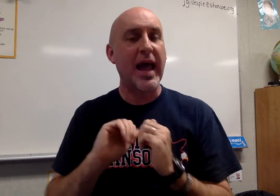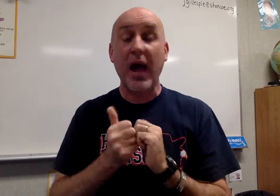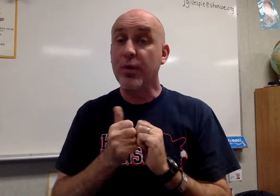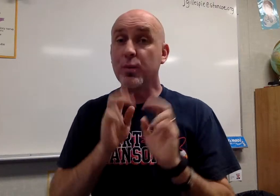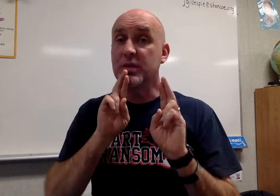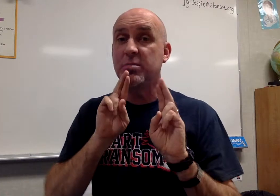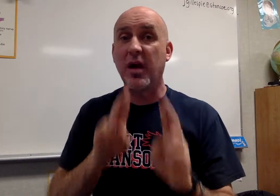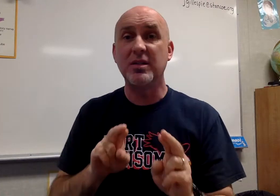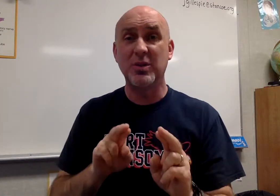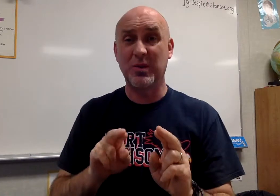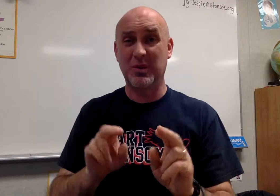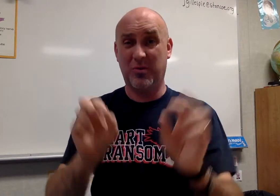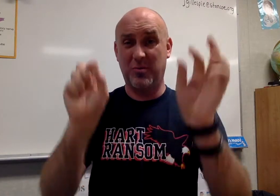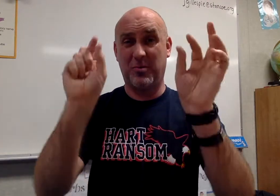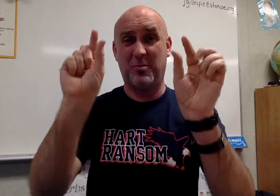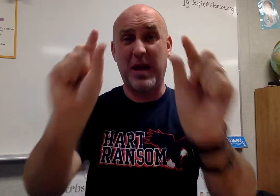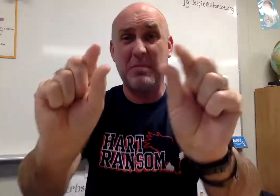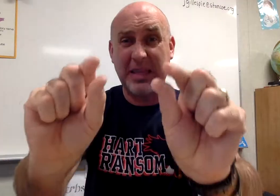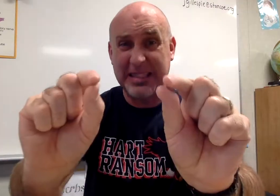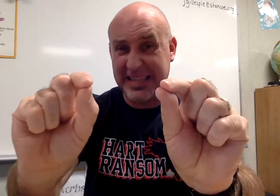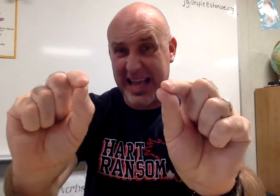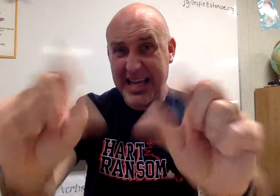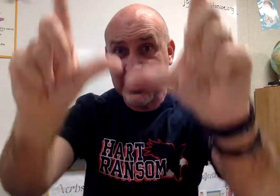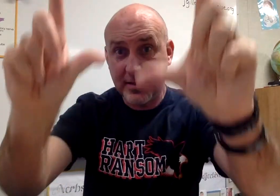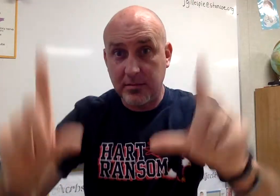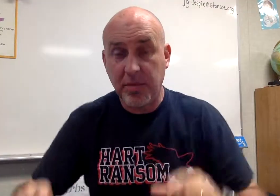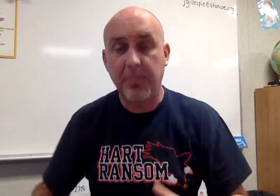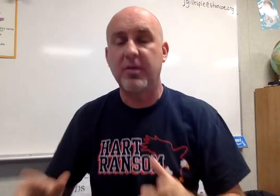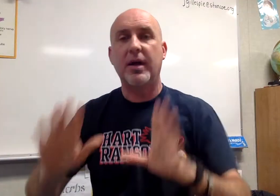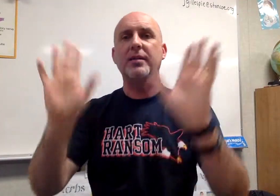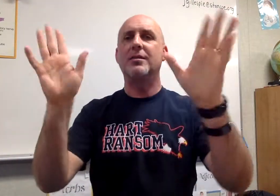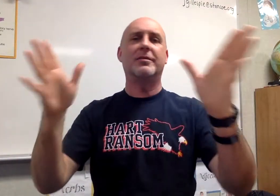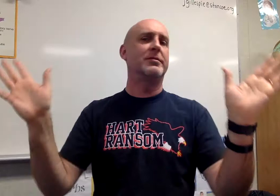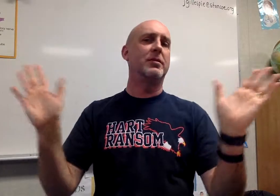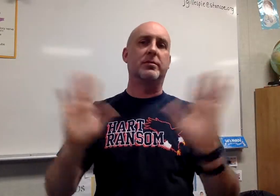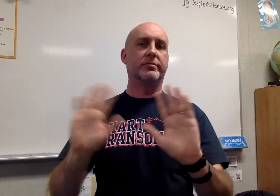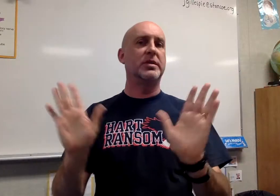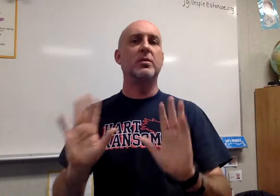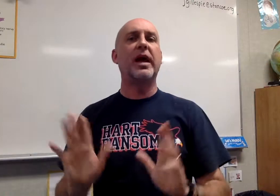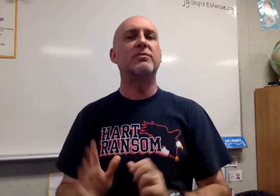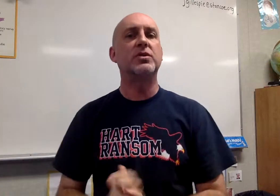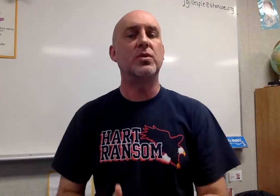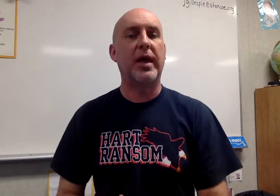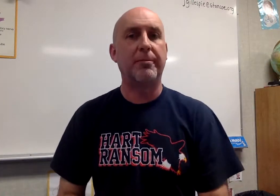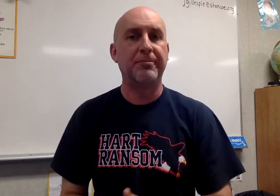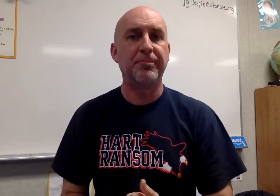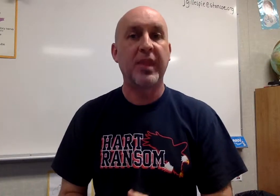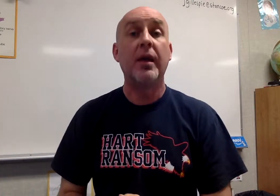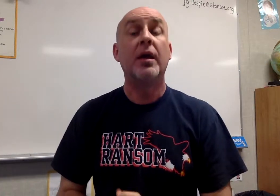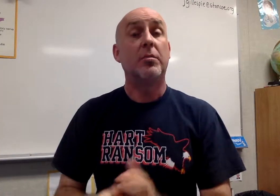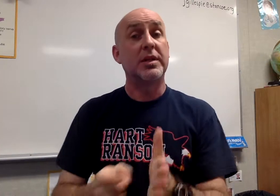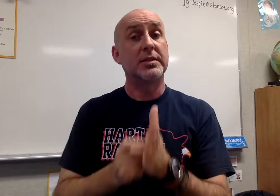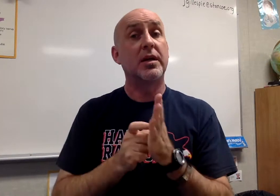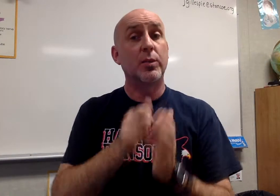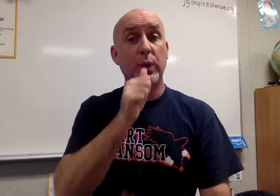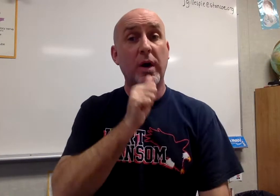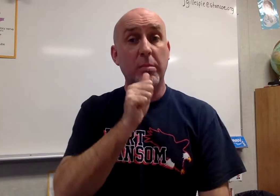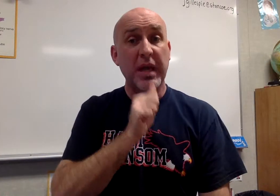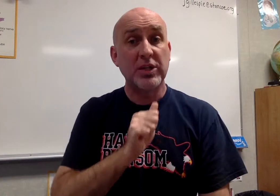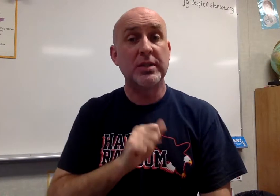How do you respond to it? Do you grab the kid's eyes and pop their eyes? No, you don't have to do that. But it's going to require